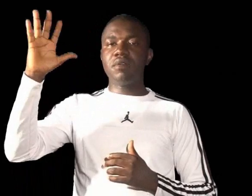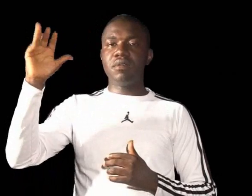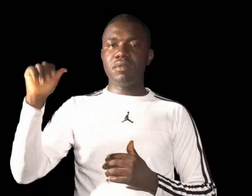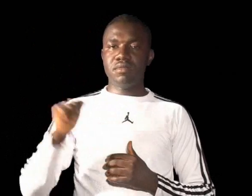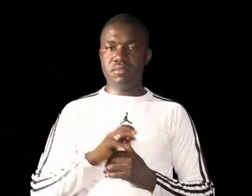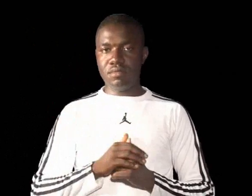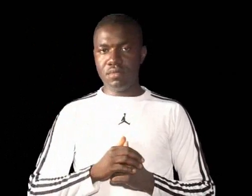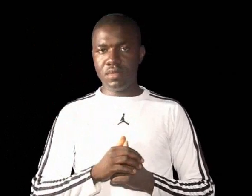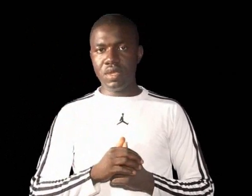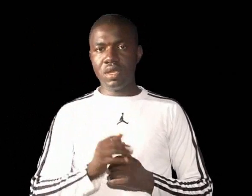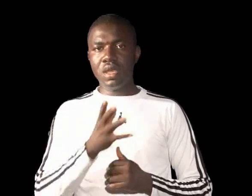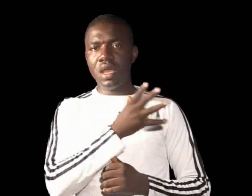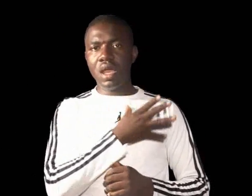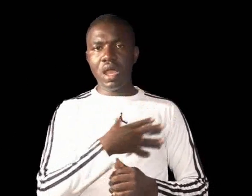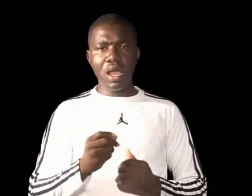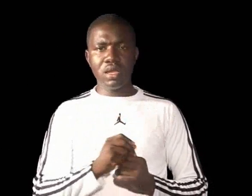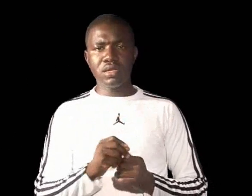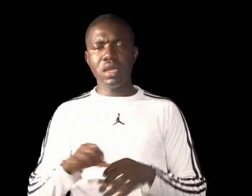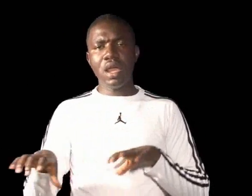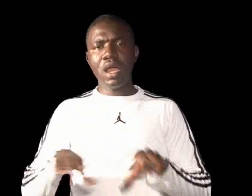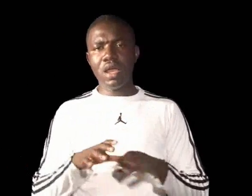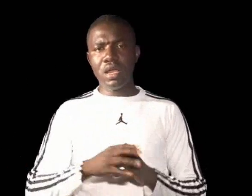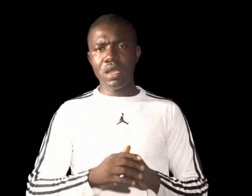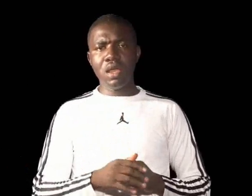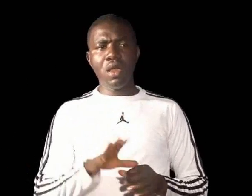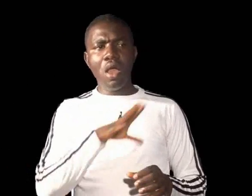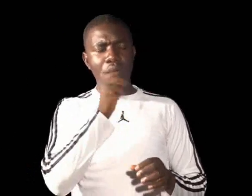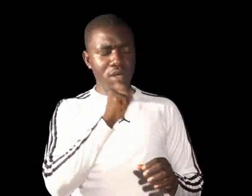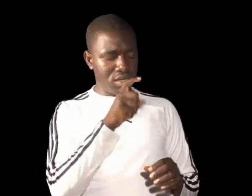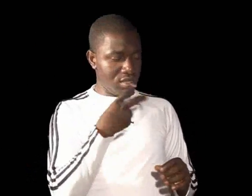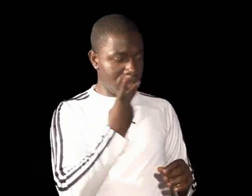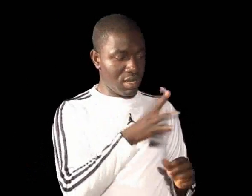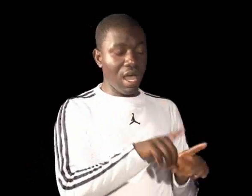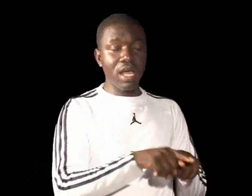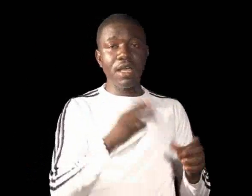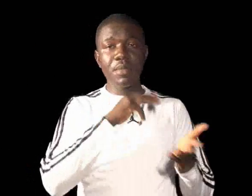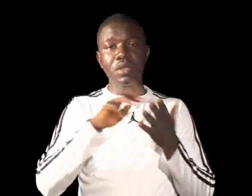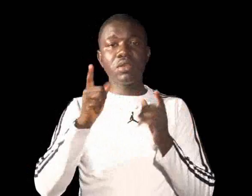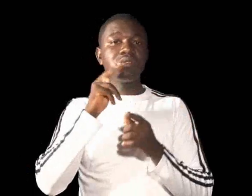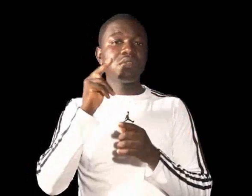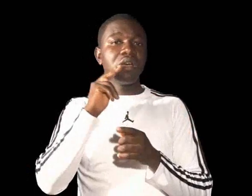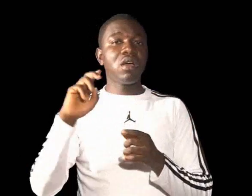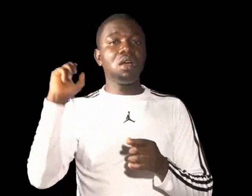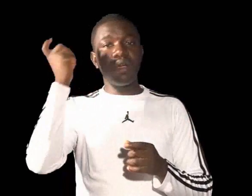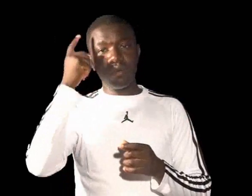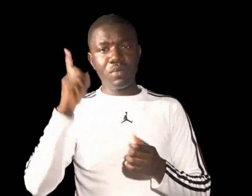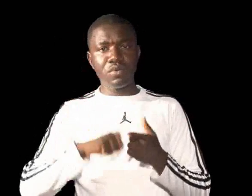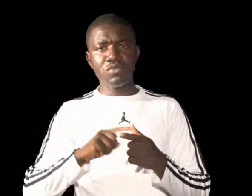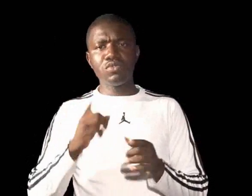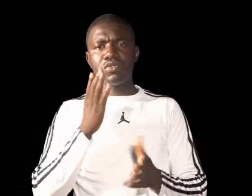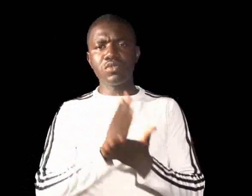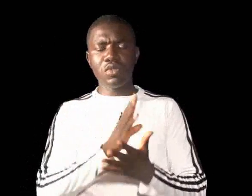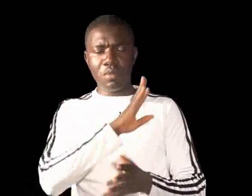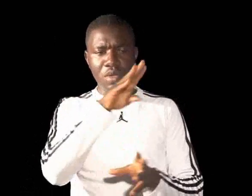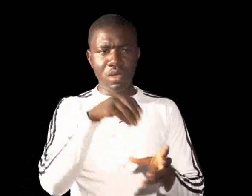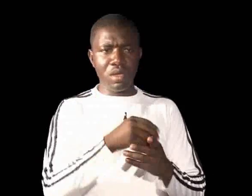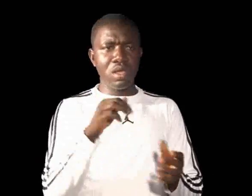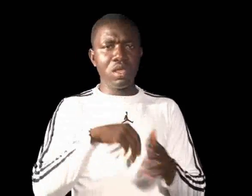Taylor. The cruel and heinous act was intended as a message to the Nigerian government to stop meddling in the affairs of the